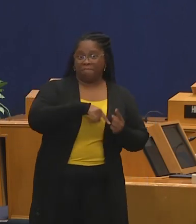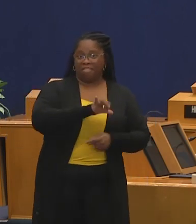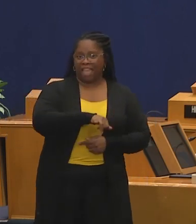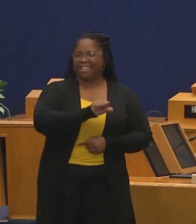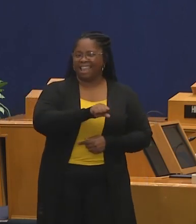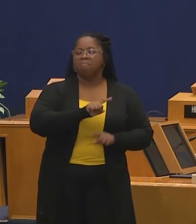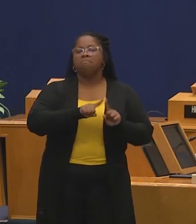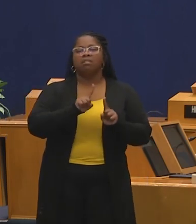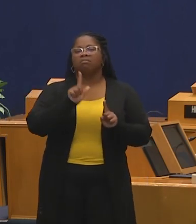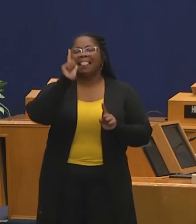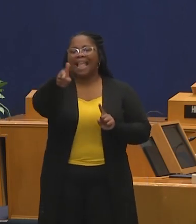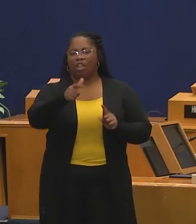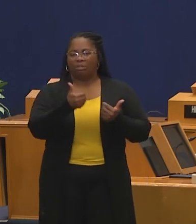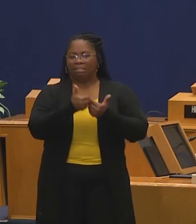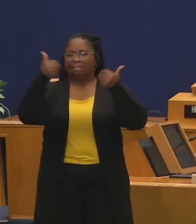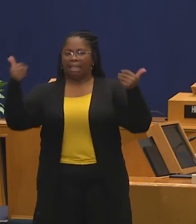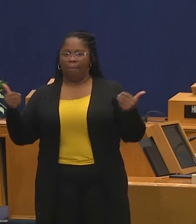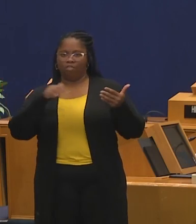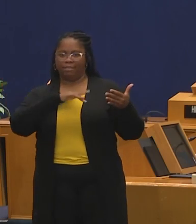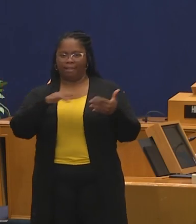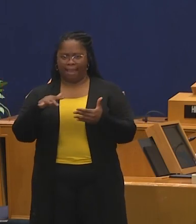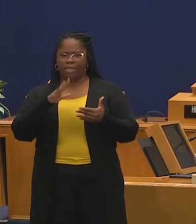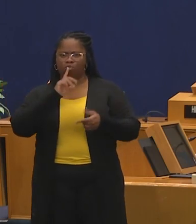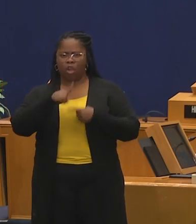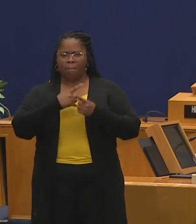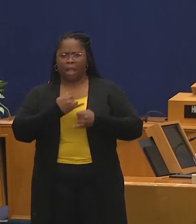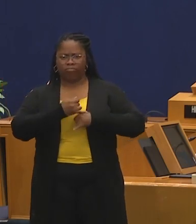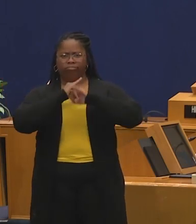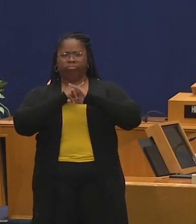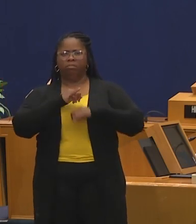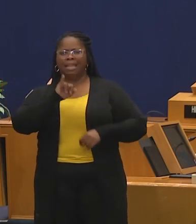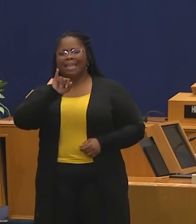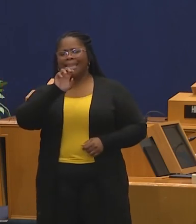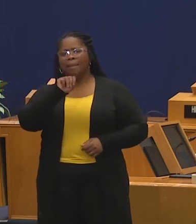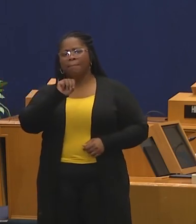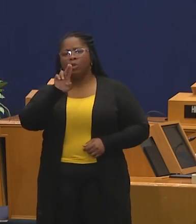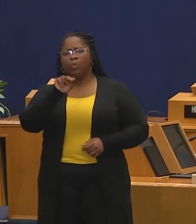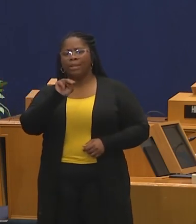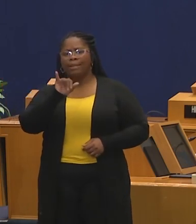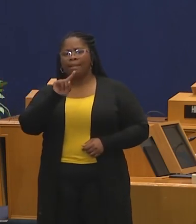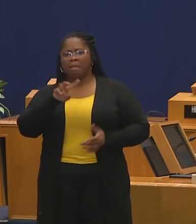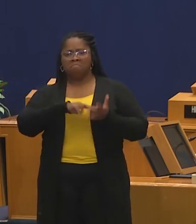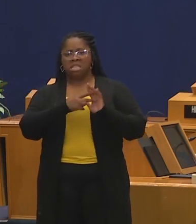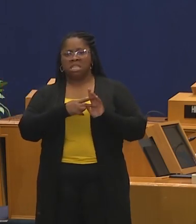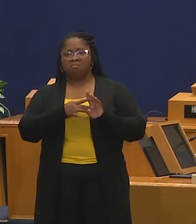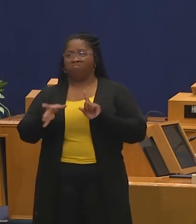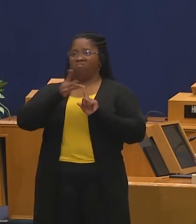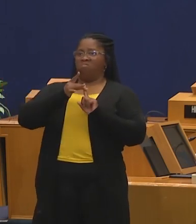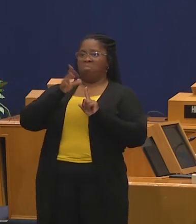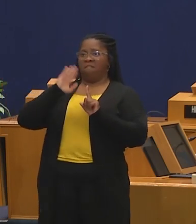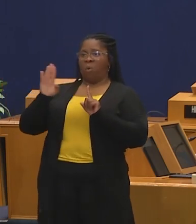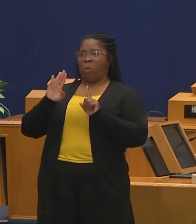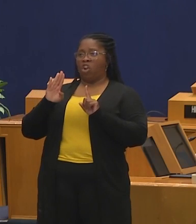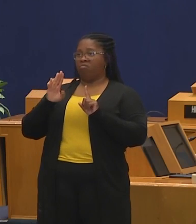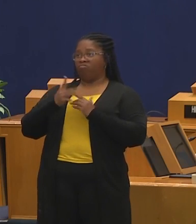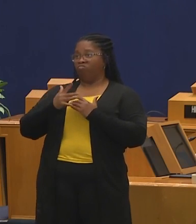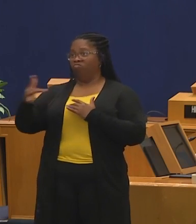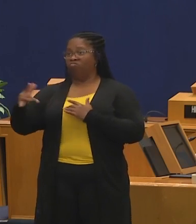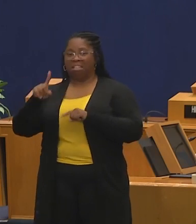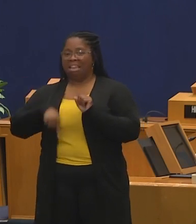study to actually verify the immunity status if in fact you have antibodies that have developed to the